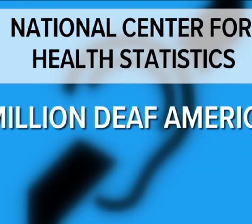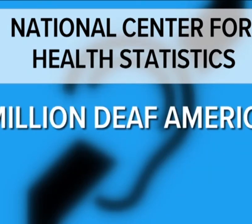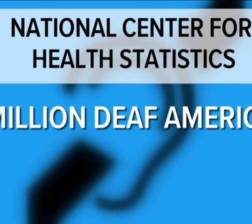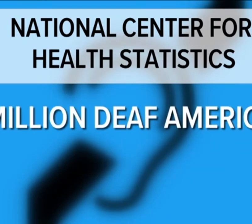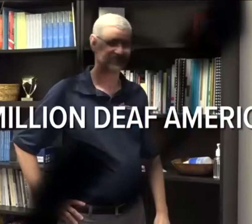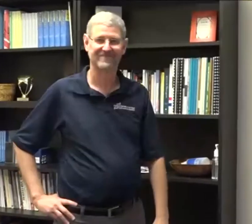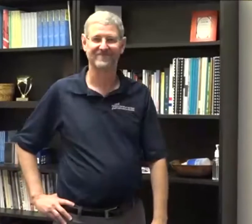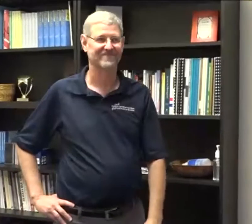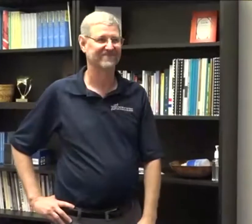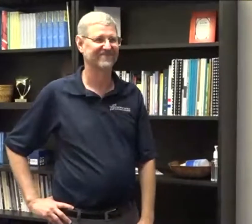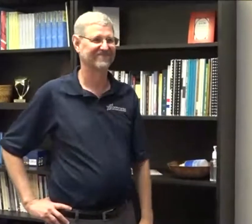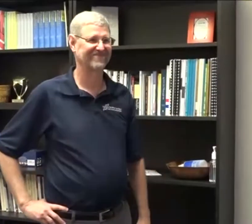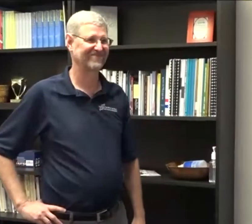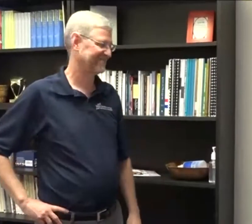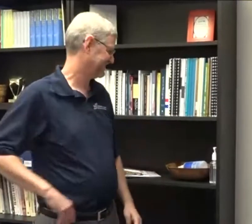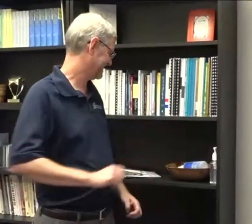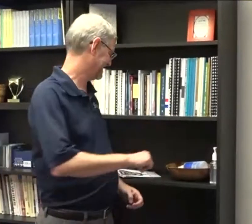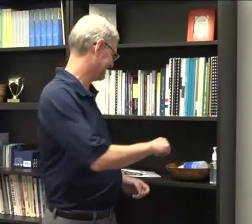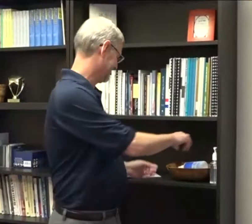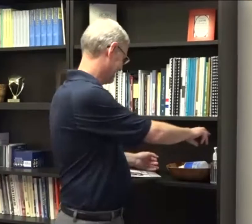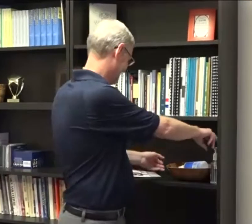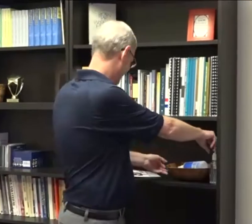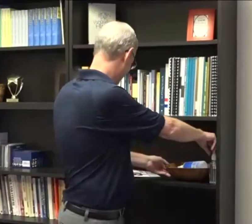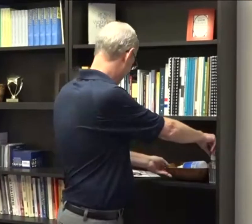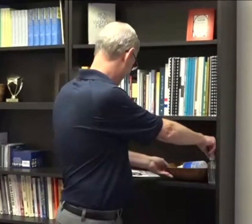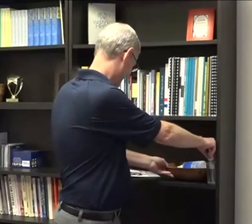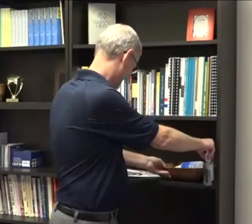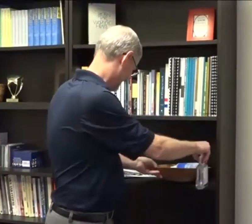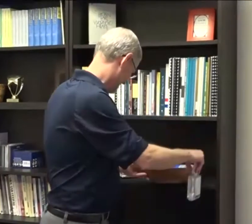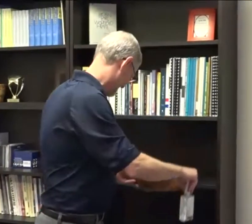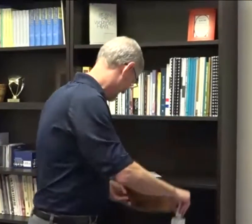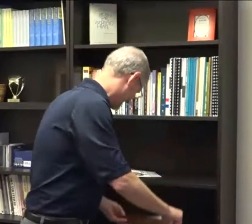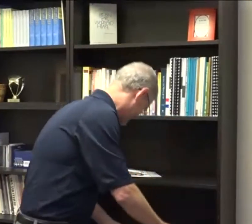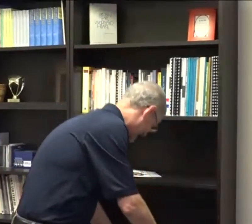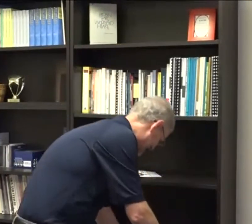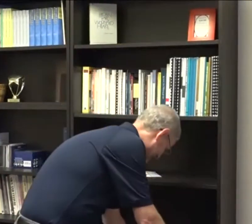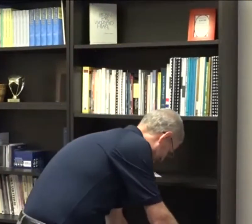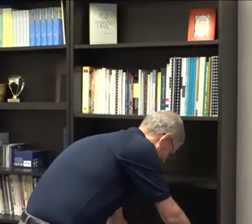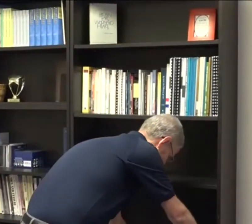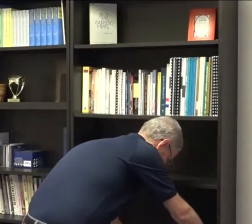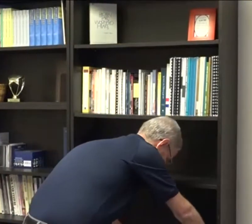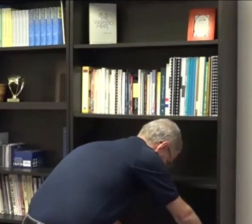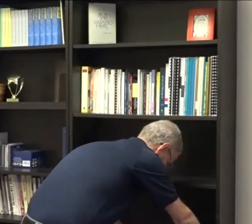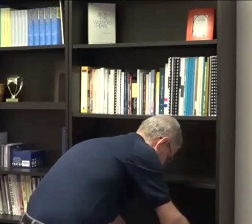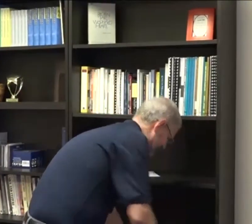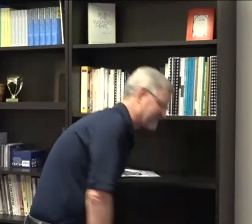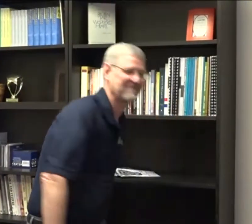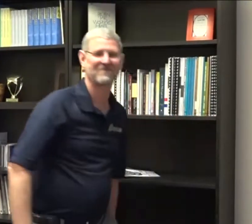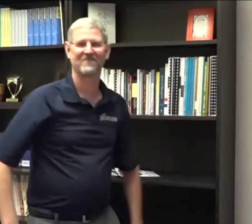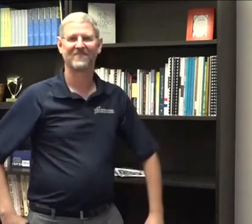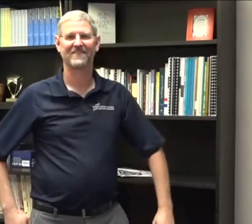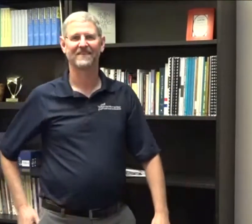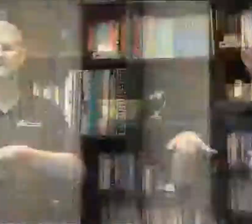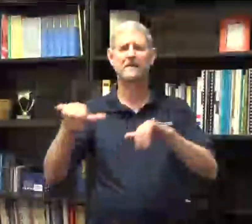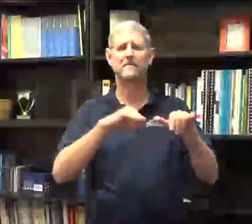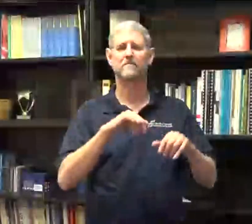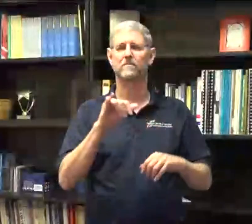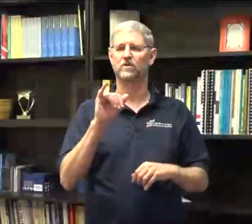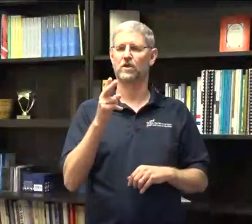deaf. Jimmy was born deaf. He hopes Delta's bold move will lead the way for other businesses to be more inclusive. Deaf